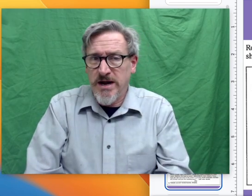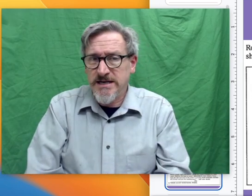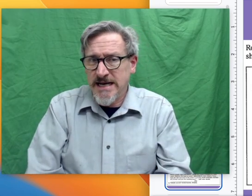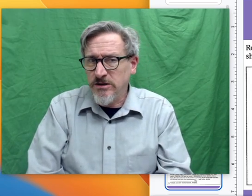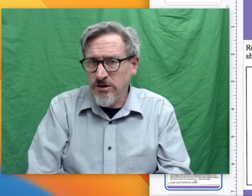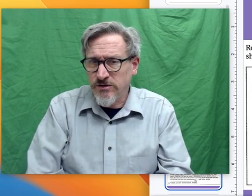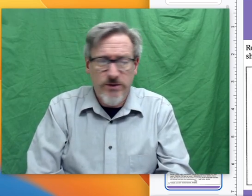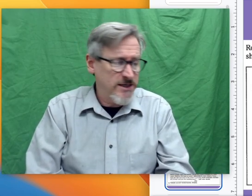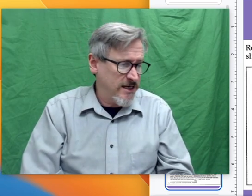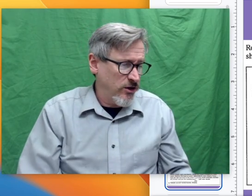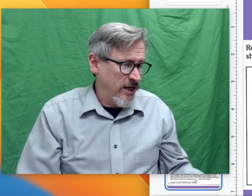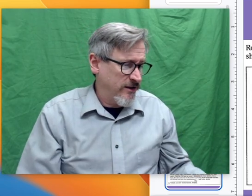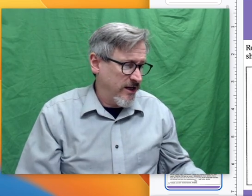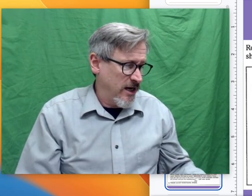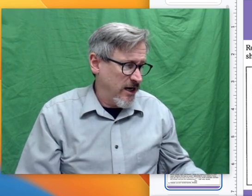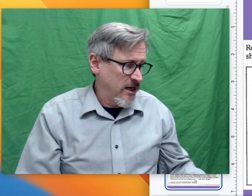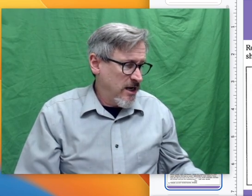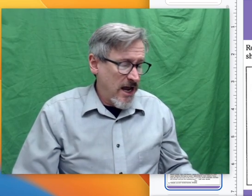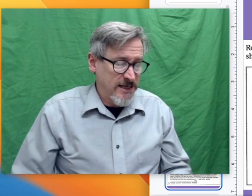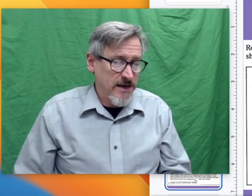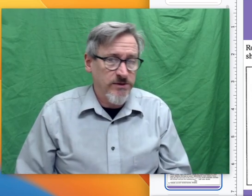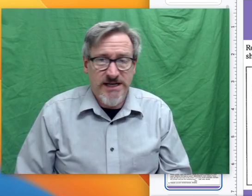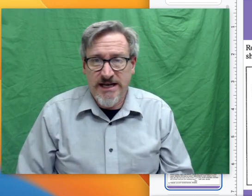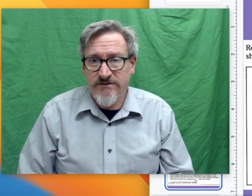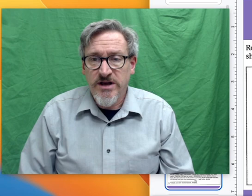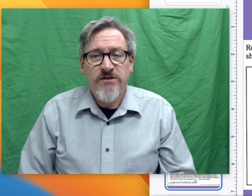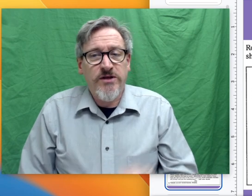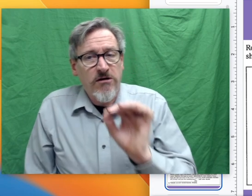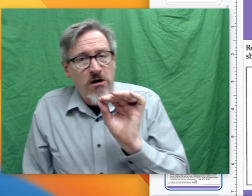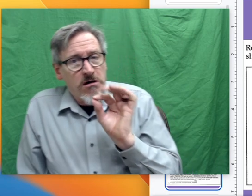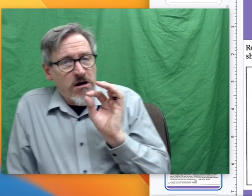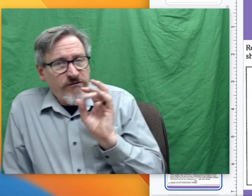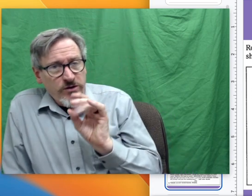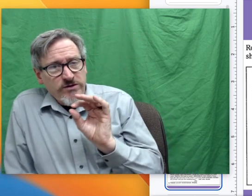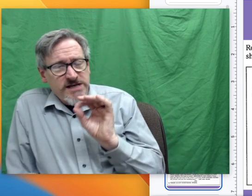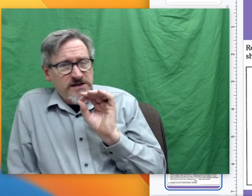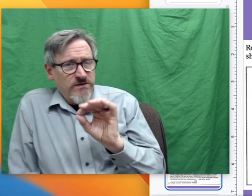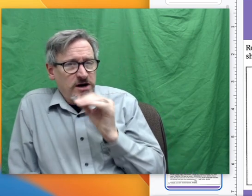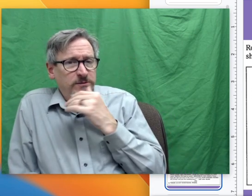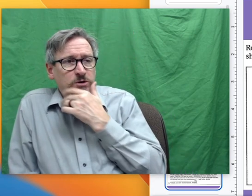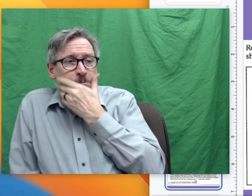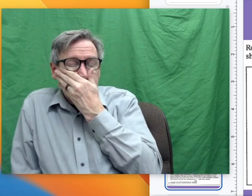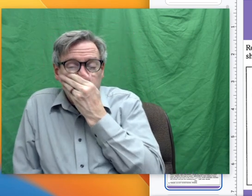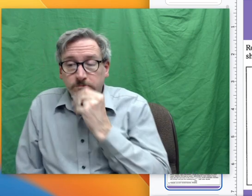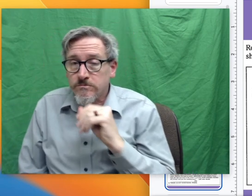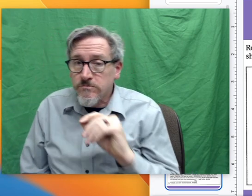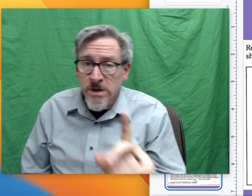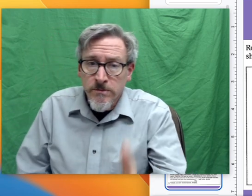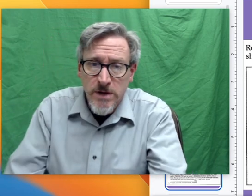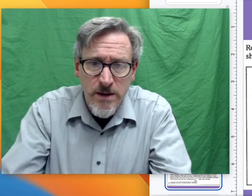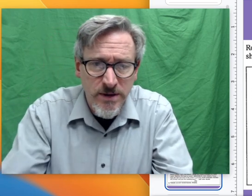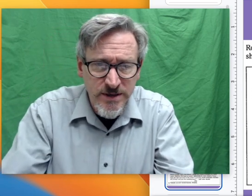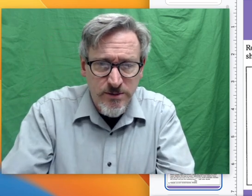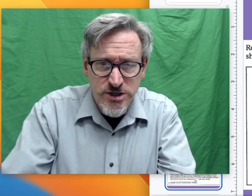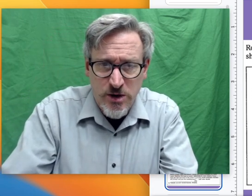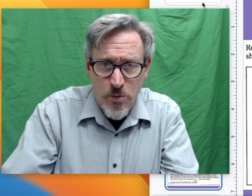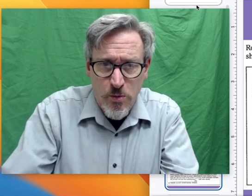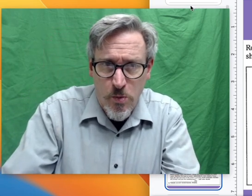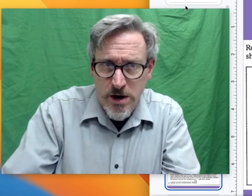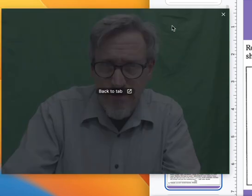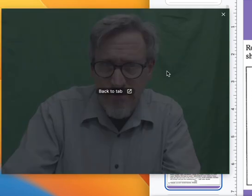But take a look through it. Take a look at the examples they give. There are a few different signs for honeymoon. Let me double